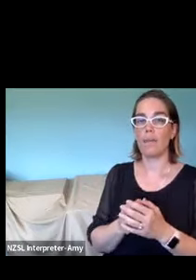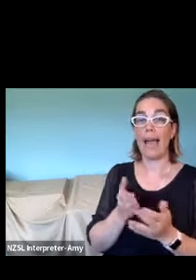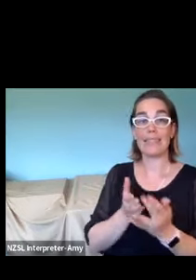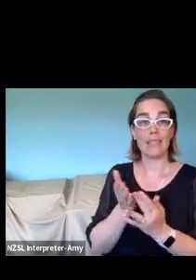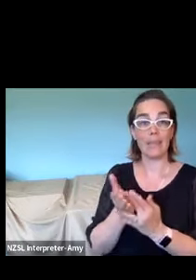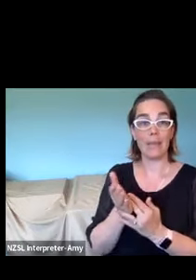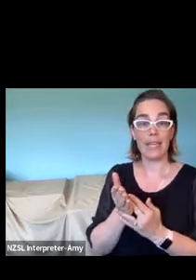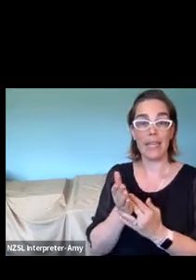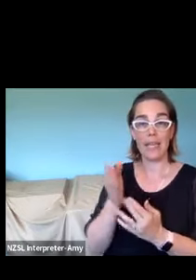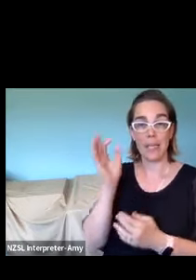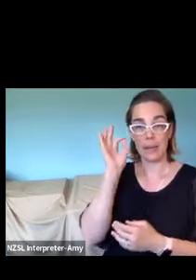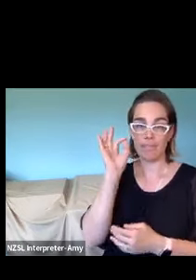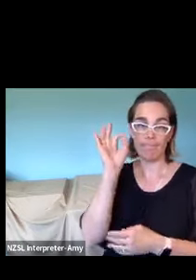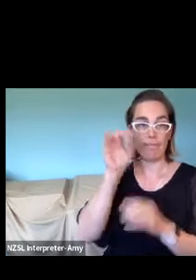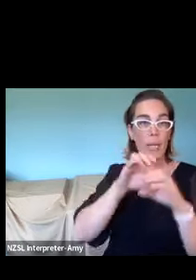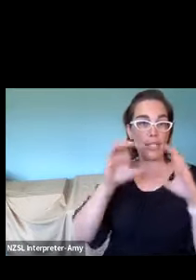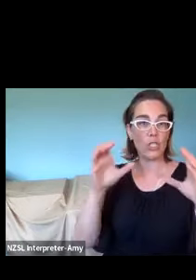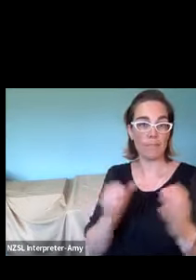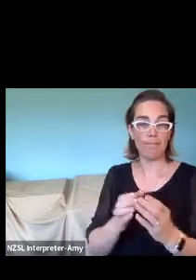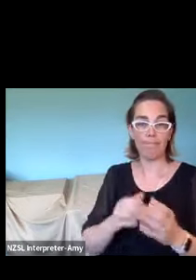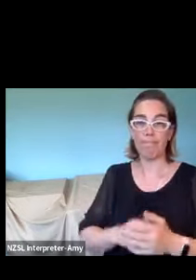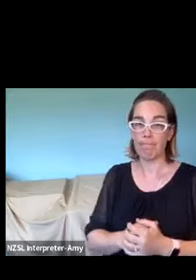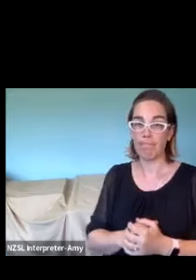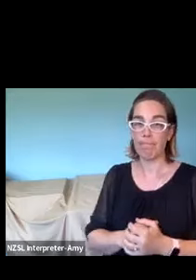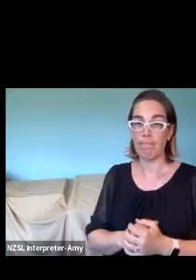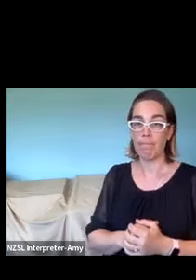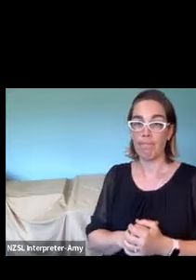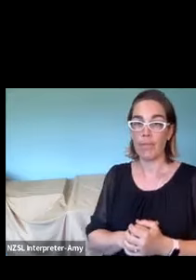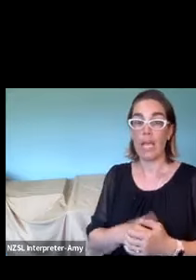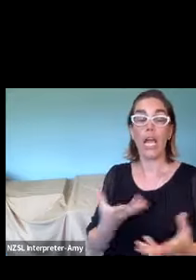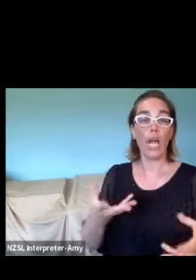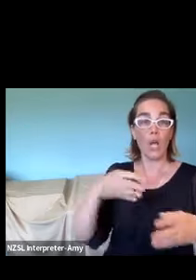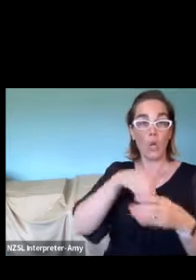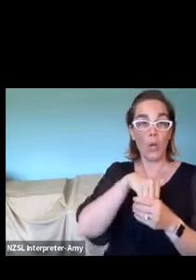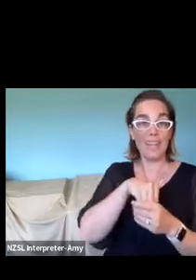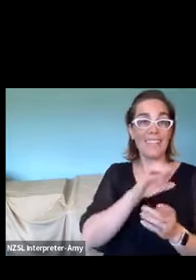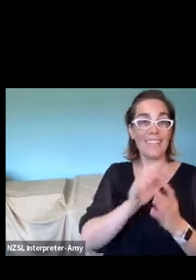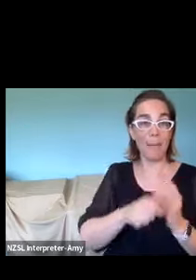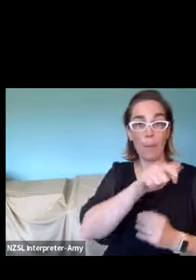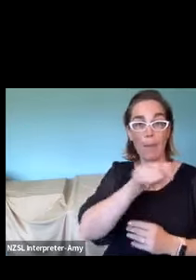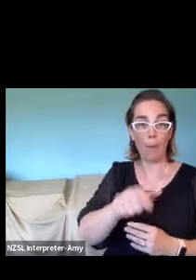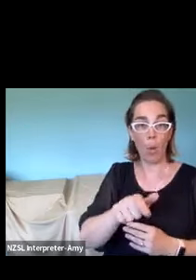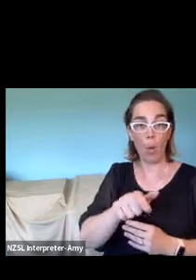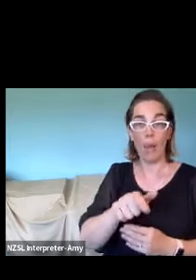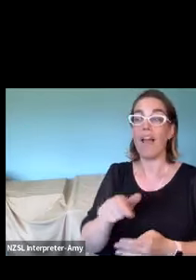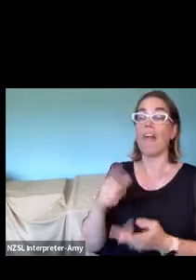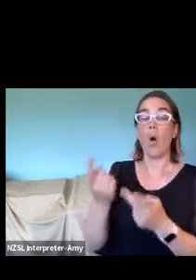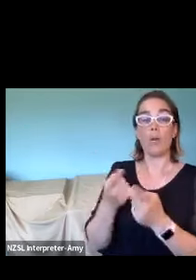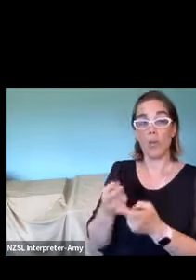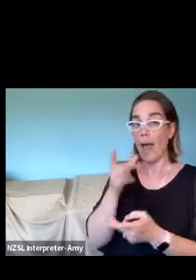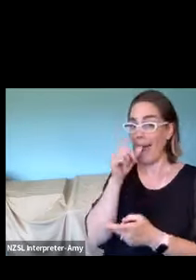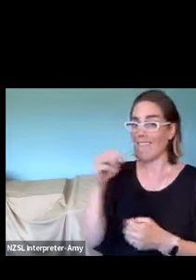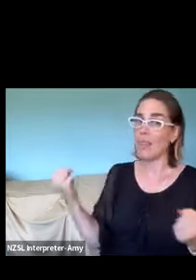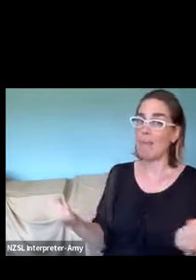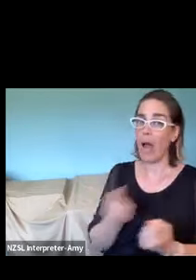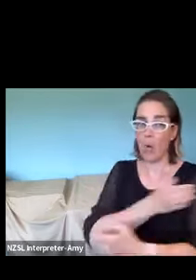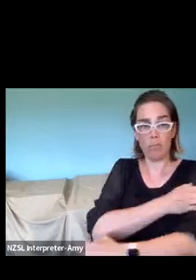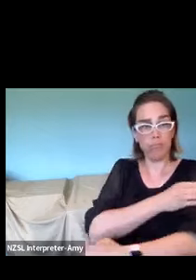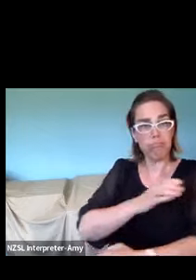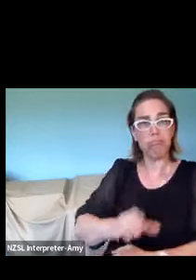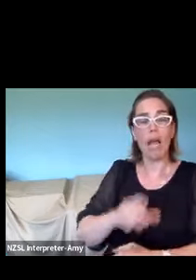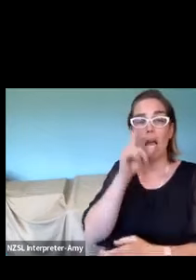overwhelming majority of people who identify as disabled people, with the power to set, monitor, review and